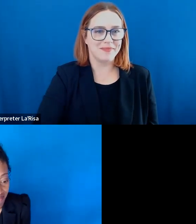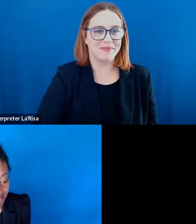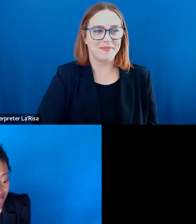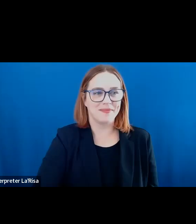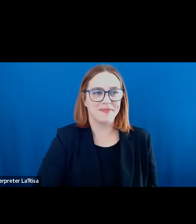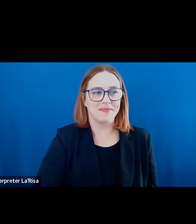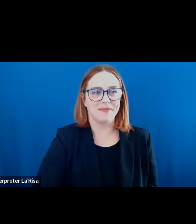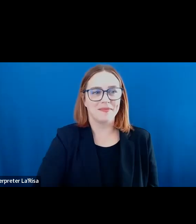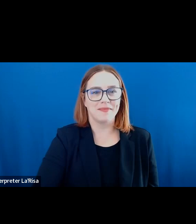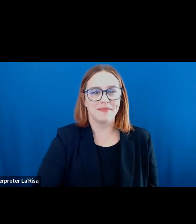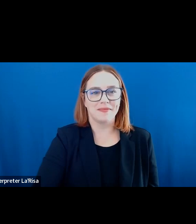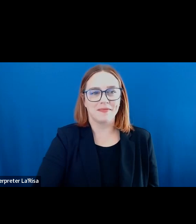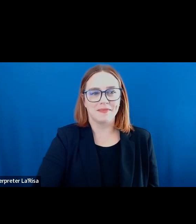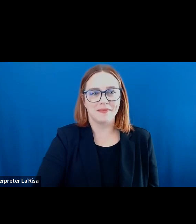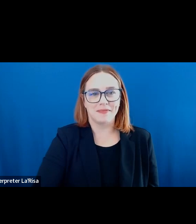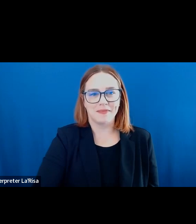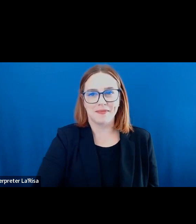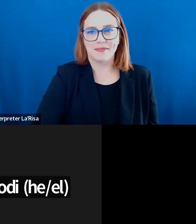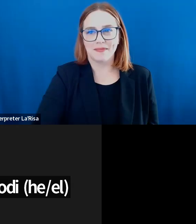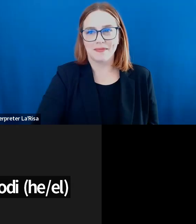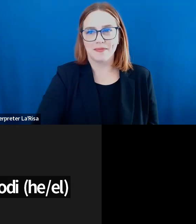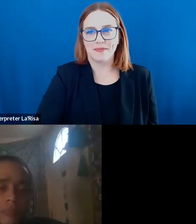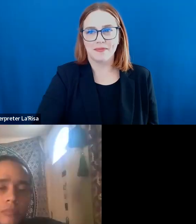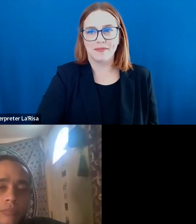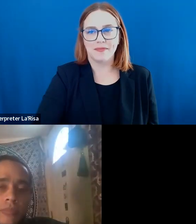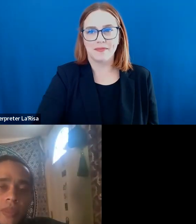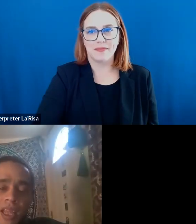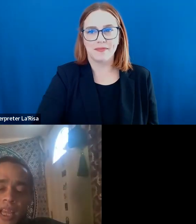I'm just in my thought right there.